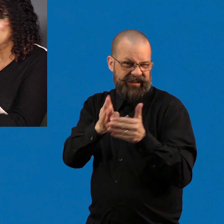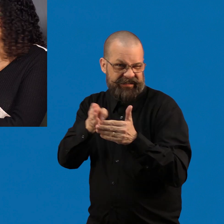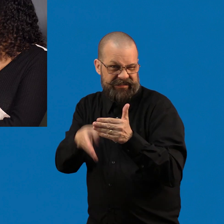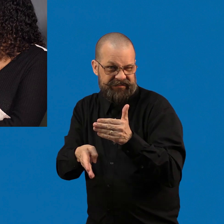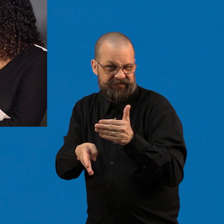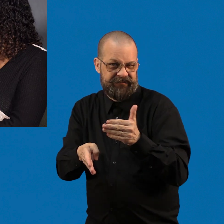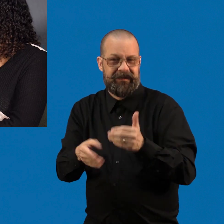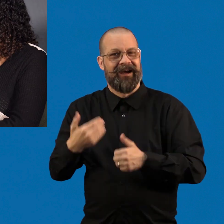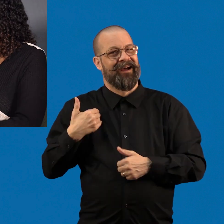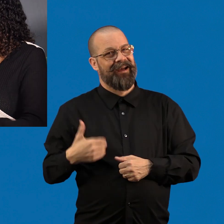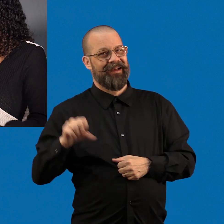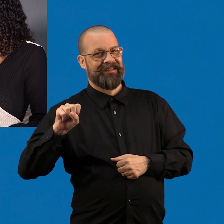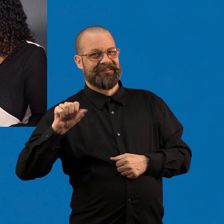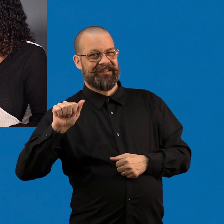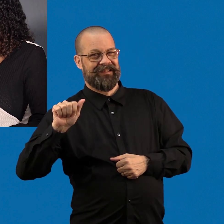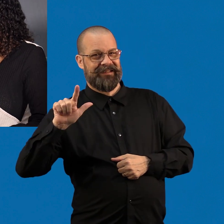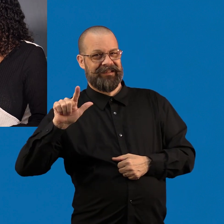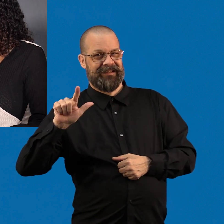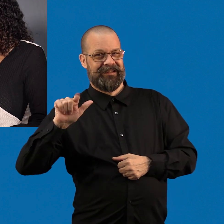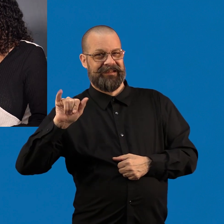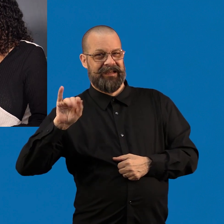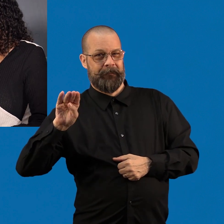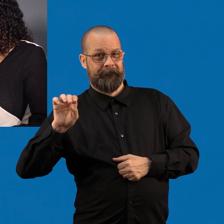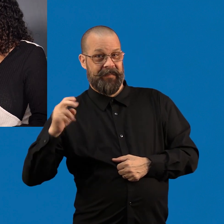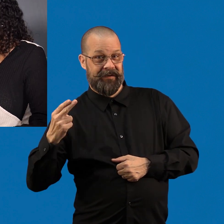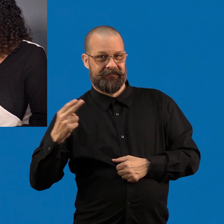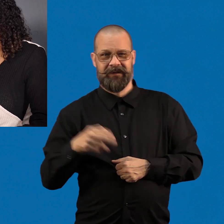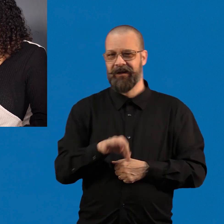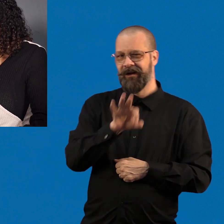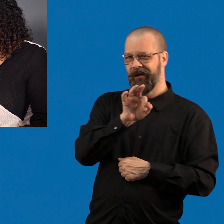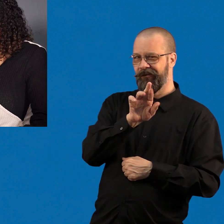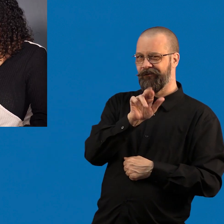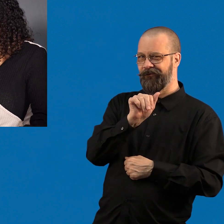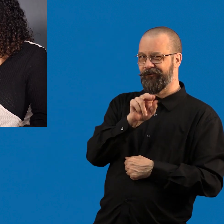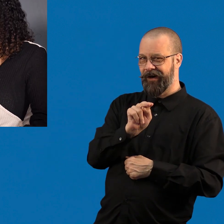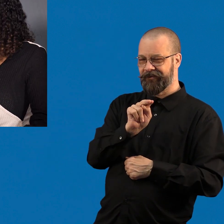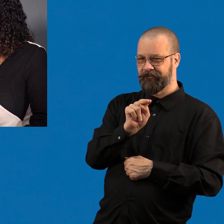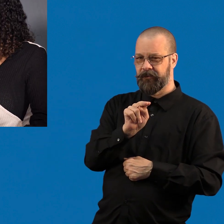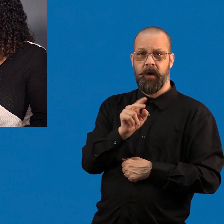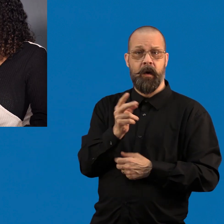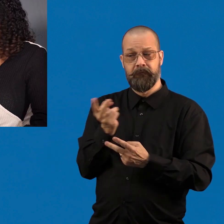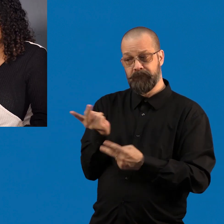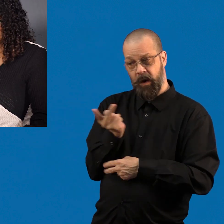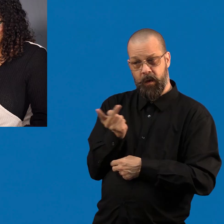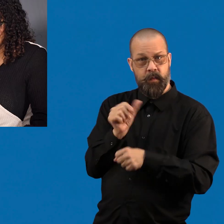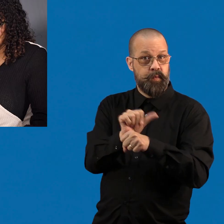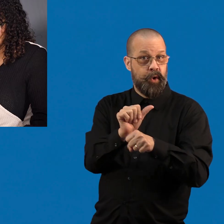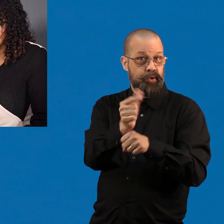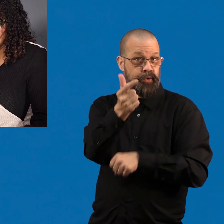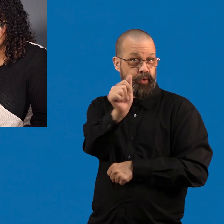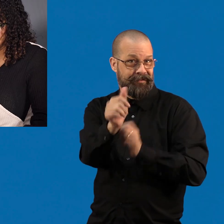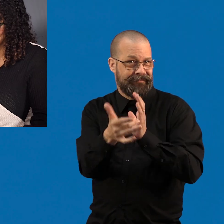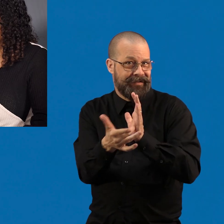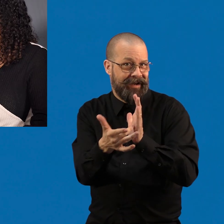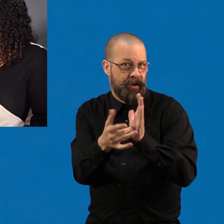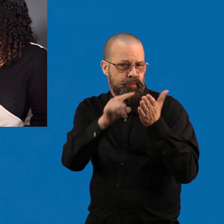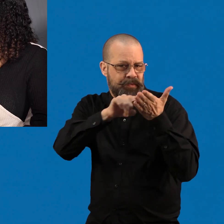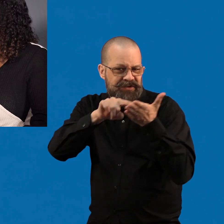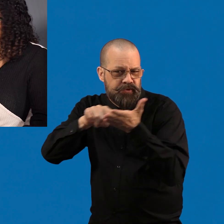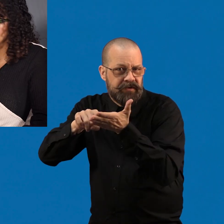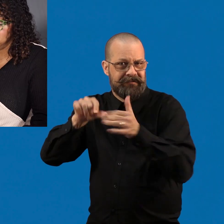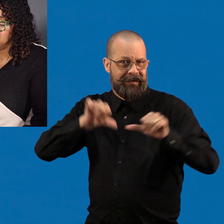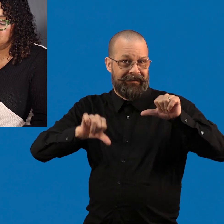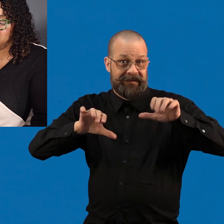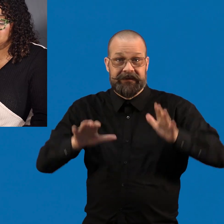Salima. And I'm Fran. We're both research scientists at Georgia Tech, and a big part of our work focuses